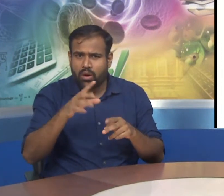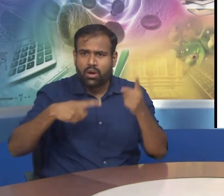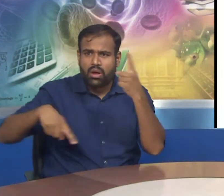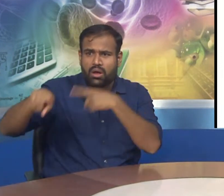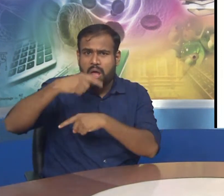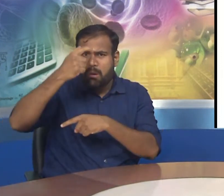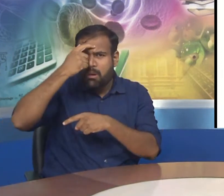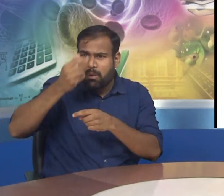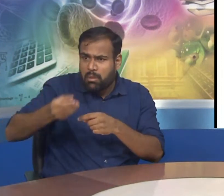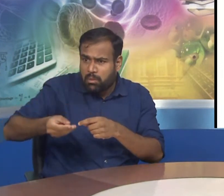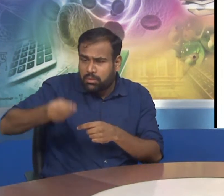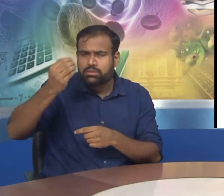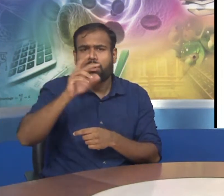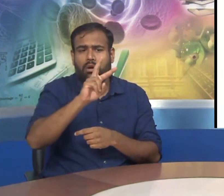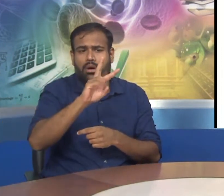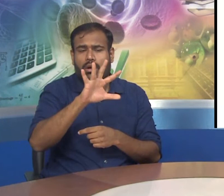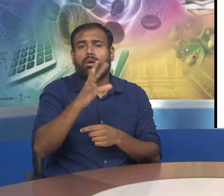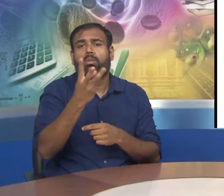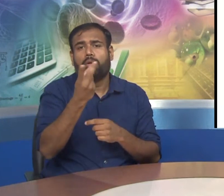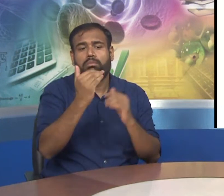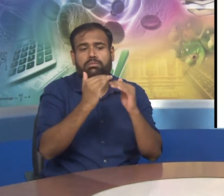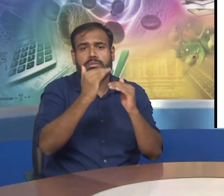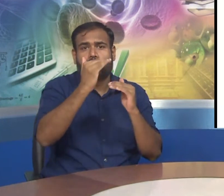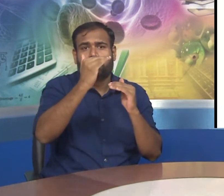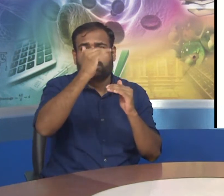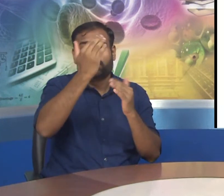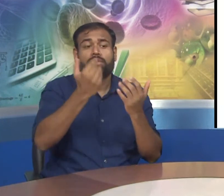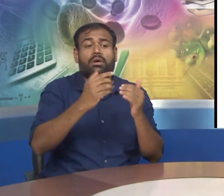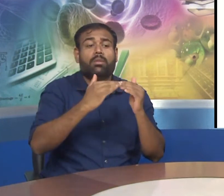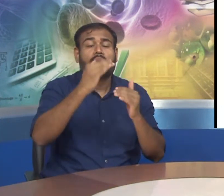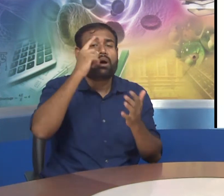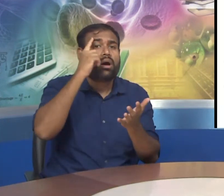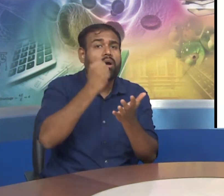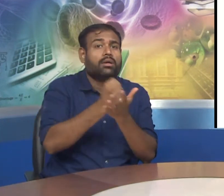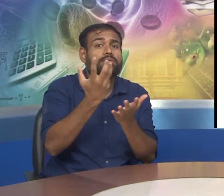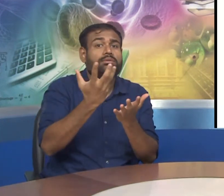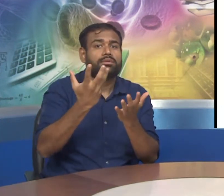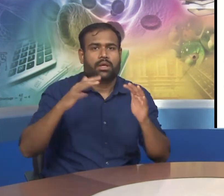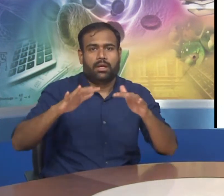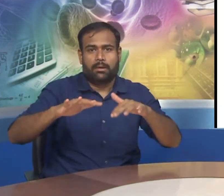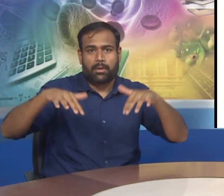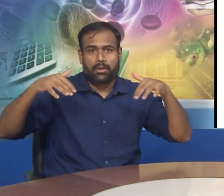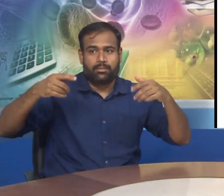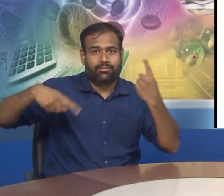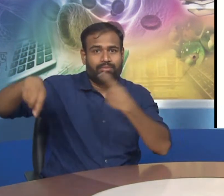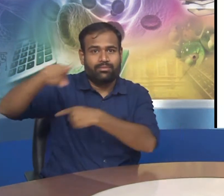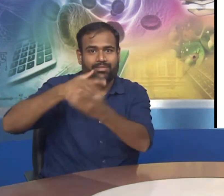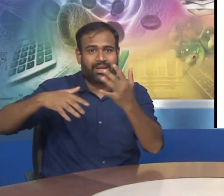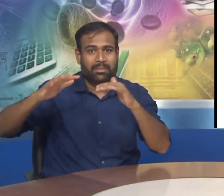judges. The Parliament may increase the number of judges if